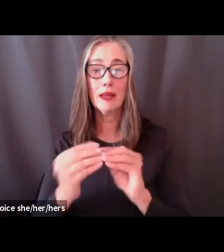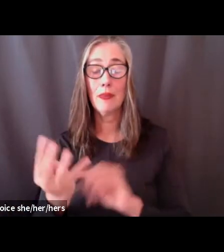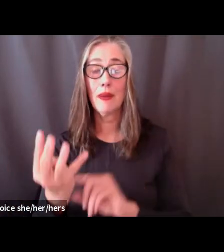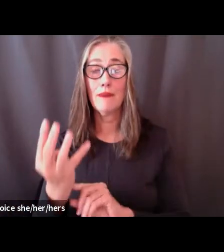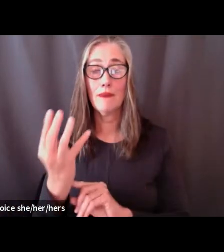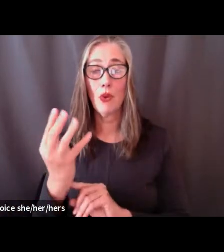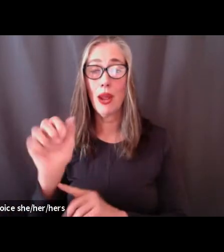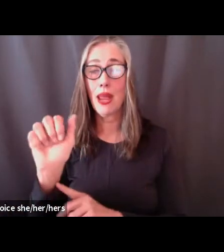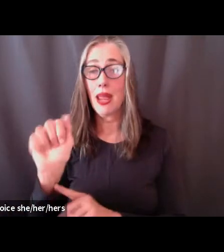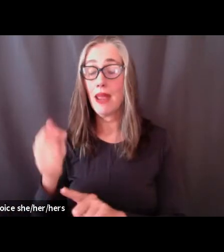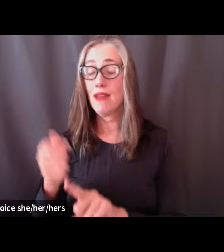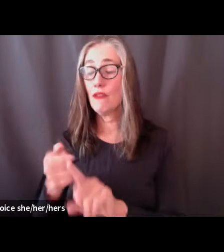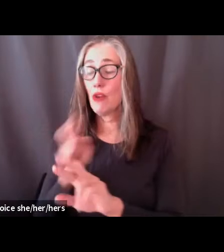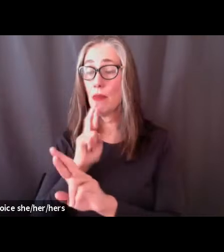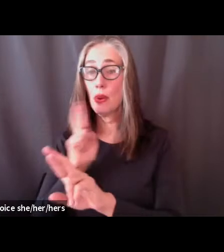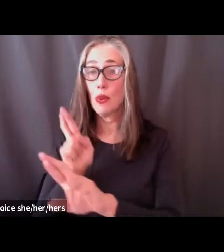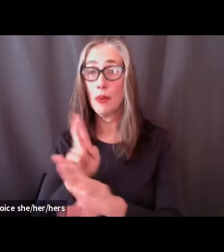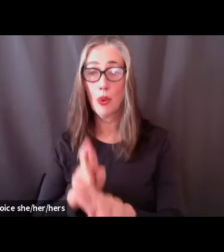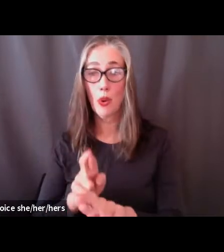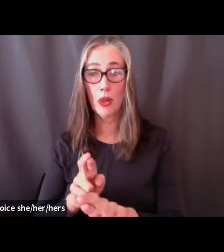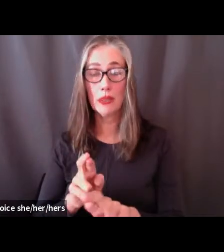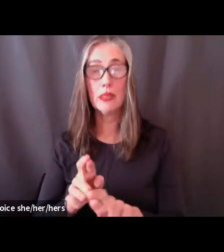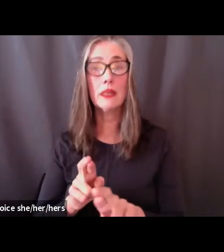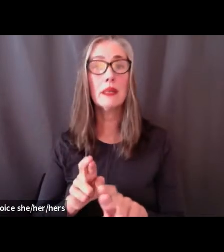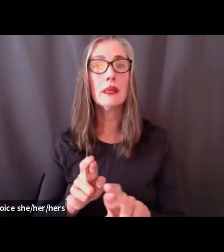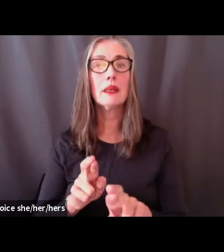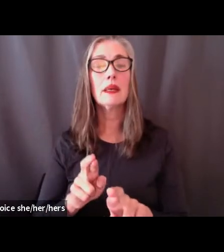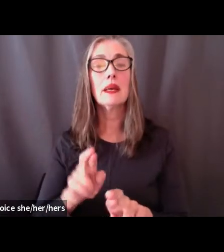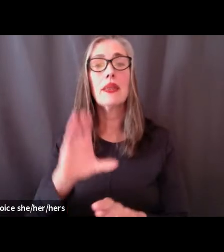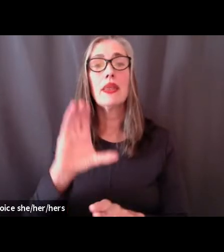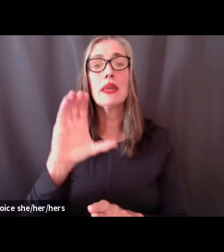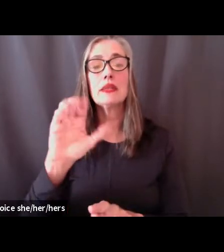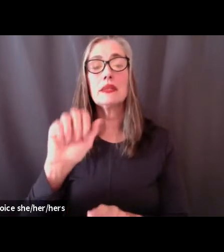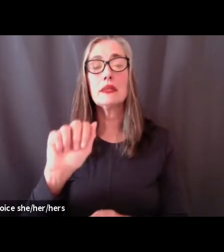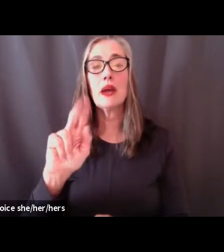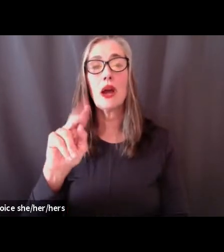4A on the report. The subcommittee on caucuses